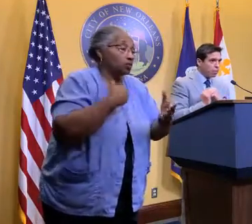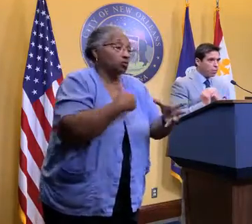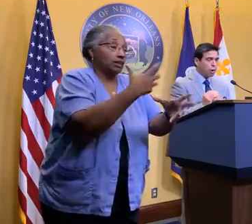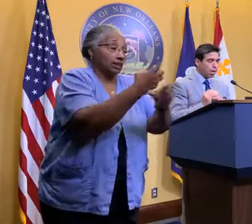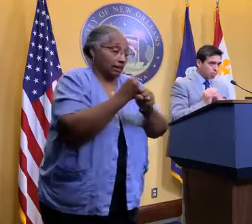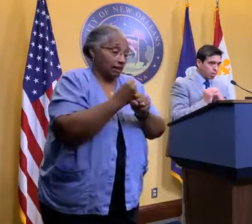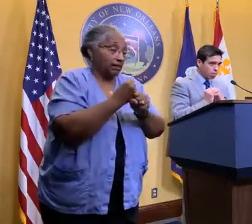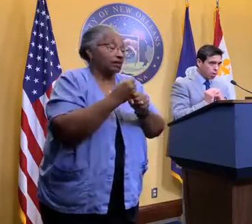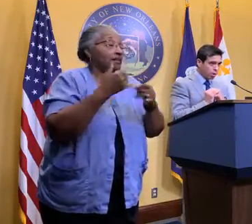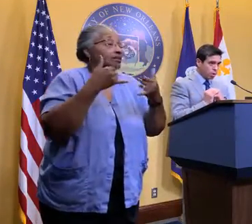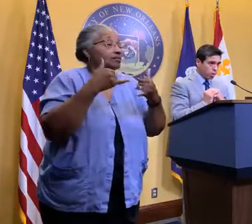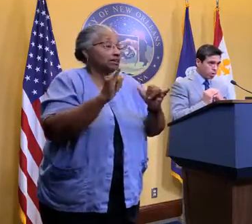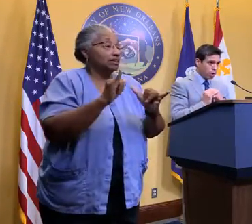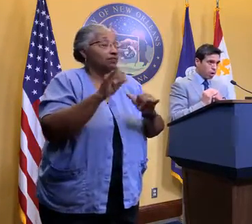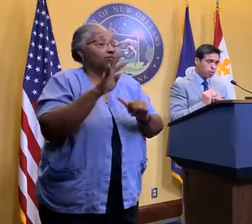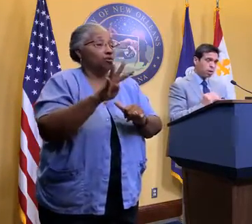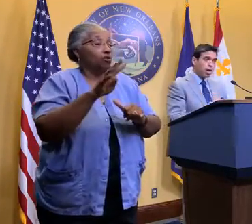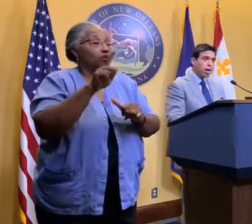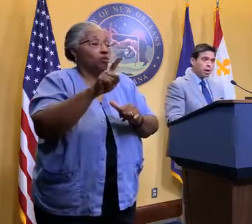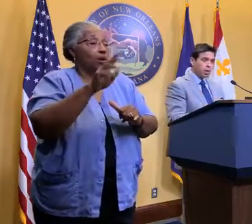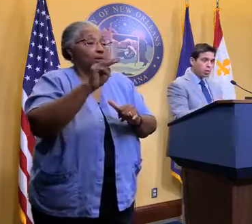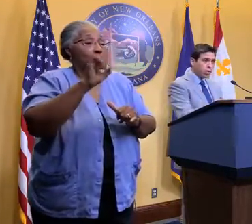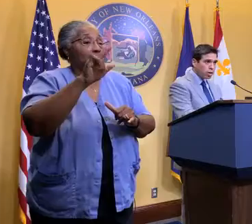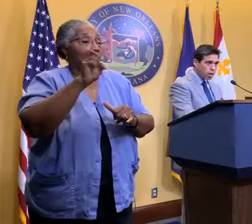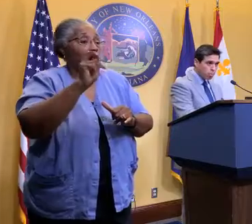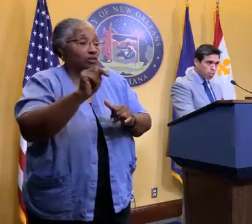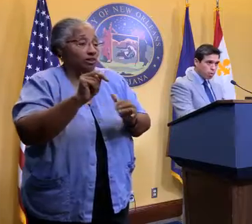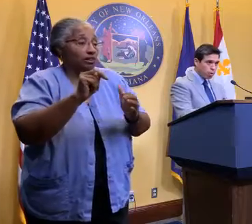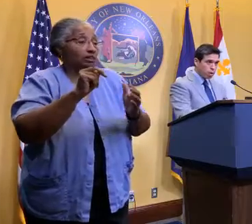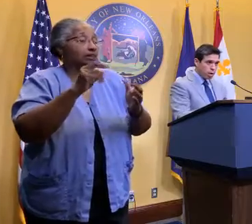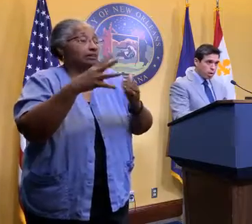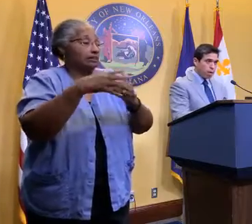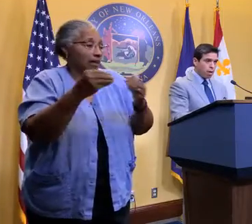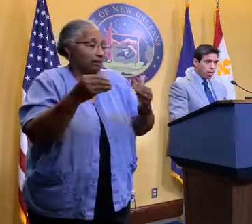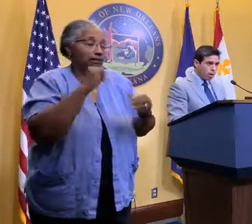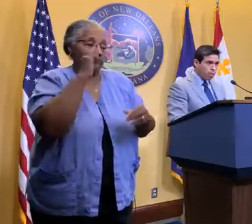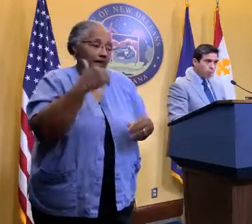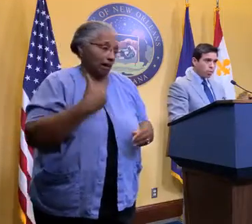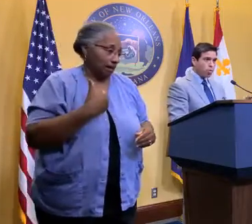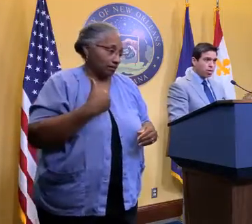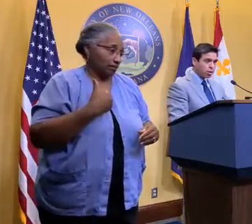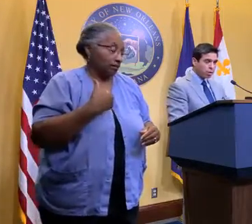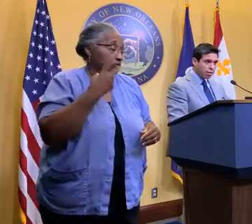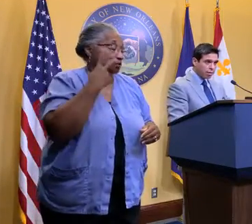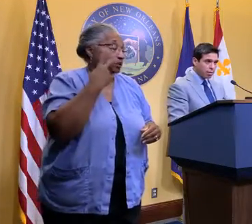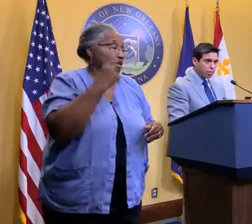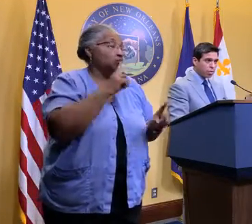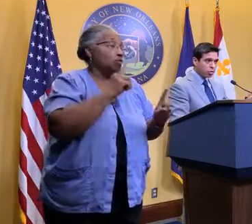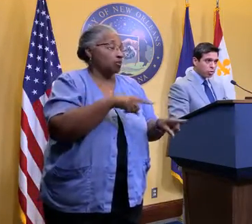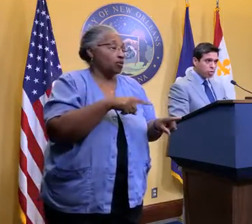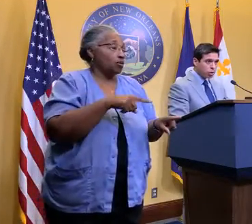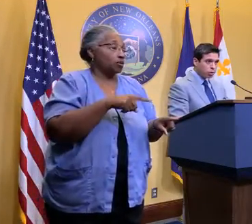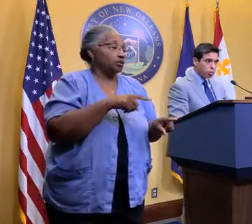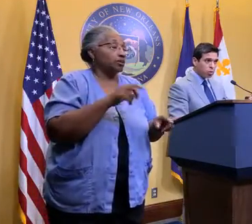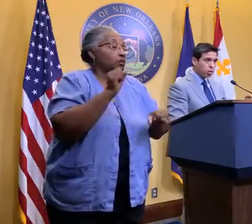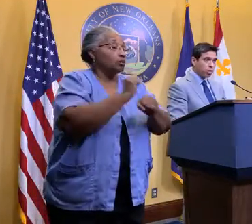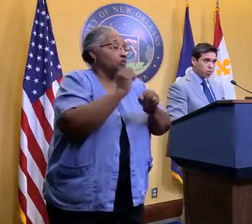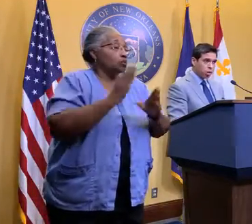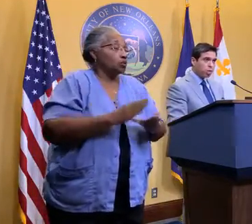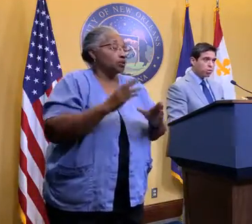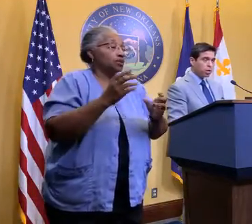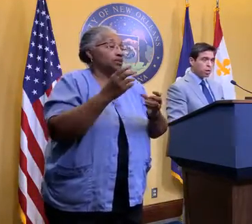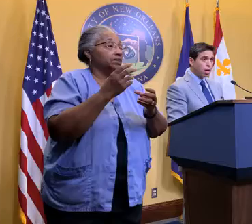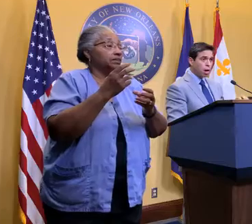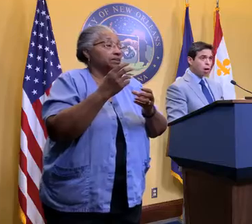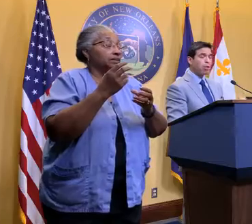at a gap of approximately $41 million. Now you'll see in that report personnel savings of close to $22 million,